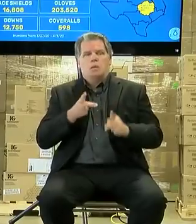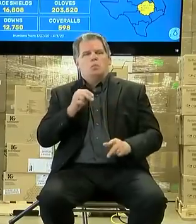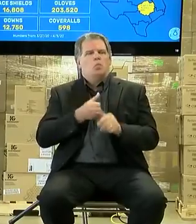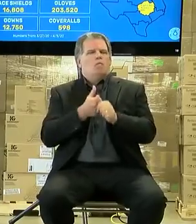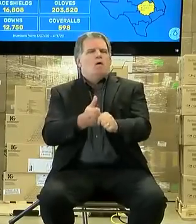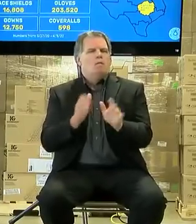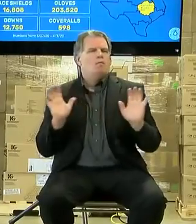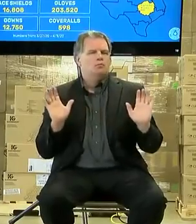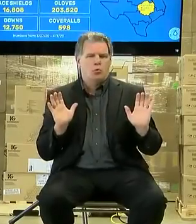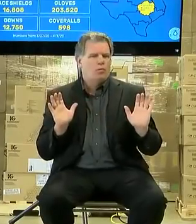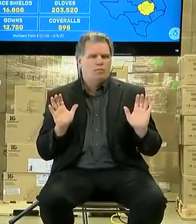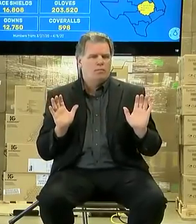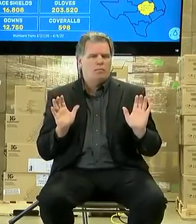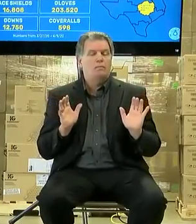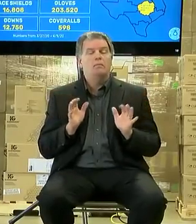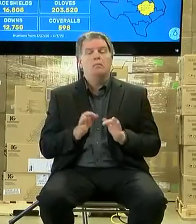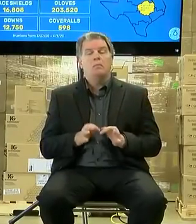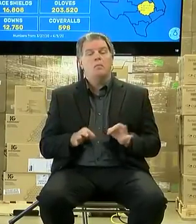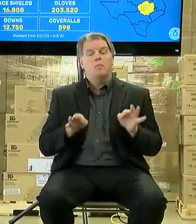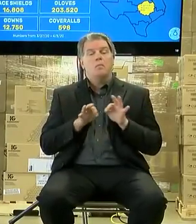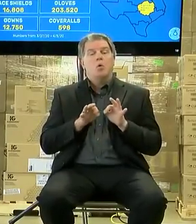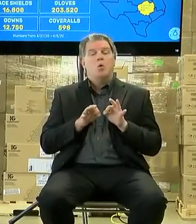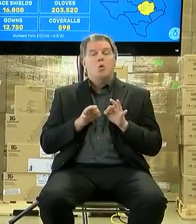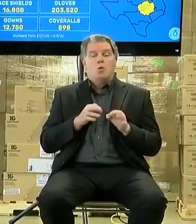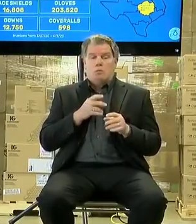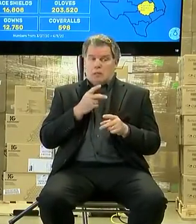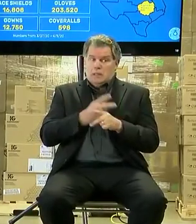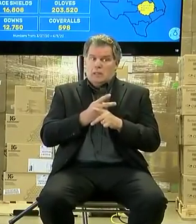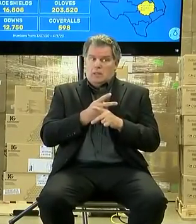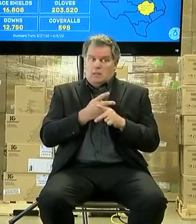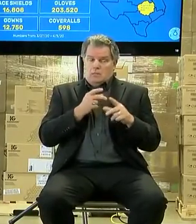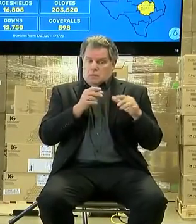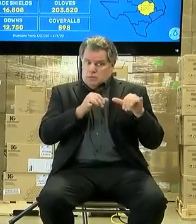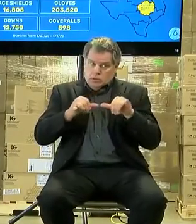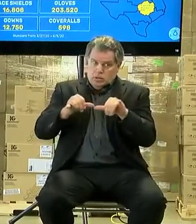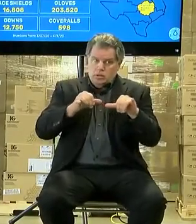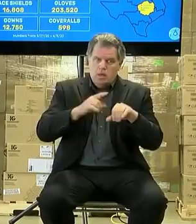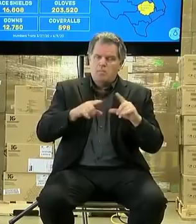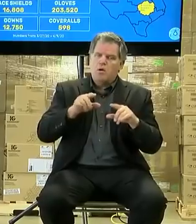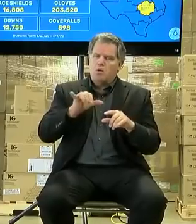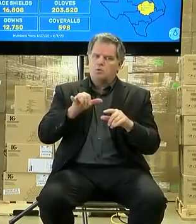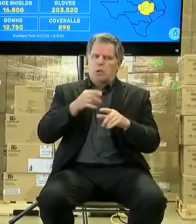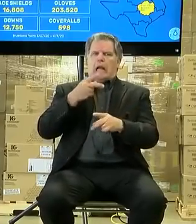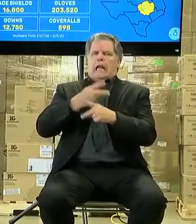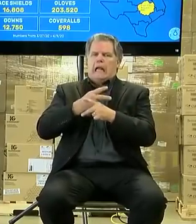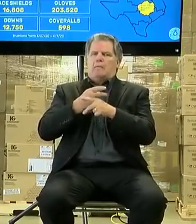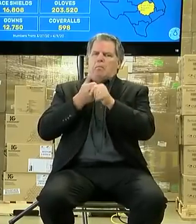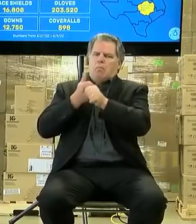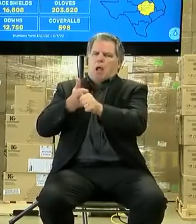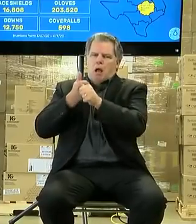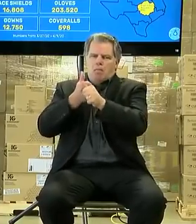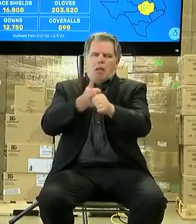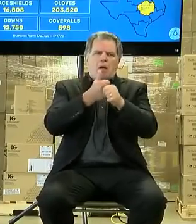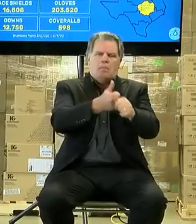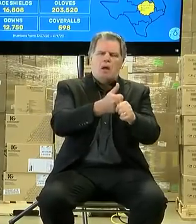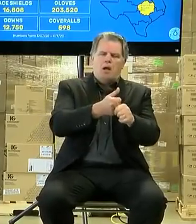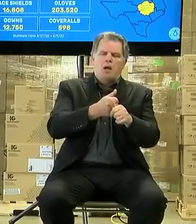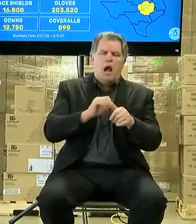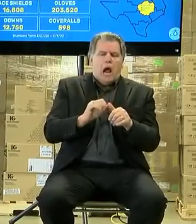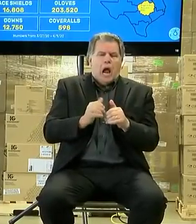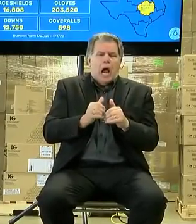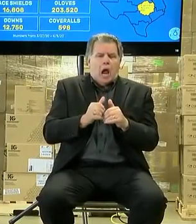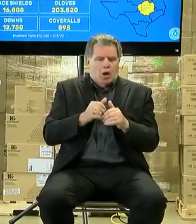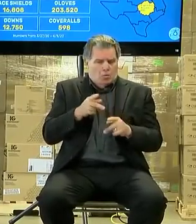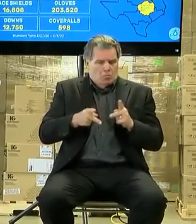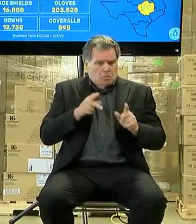He says that it's one thing having a standard, it's another thing achieving compliance. And that the important thing to achieve